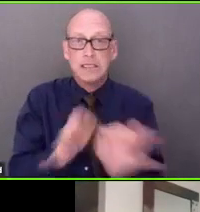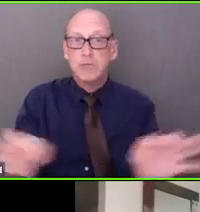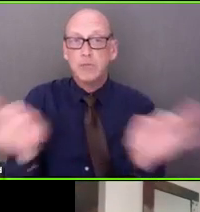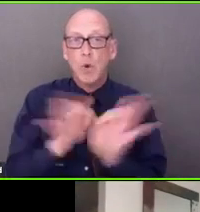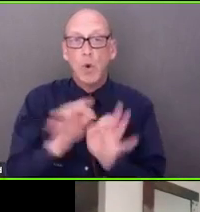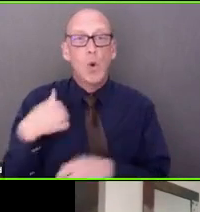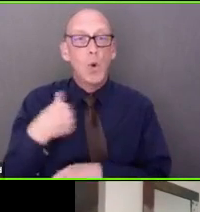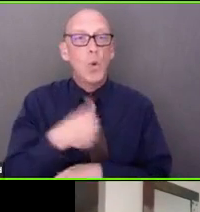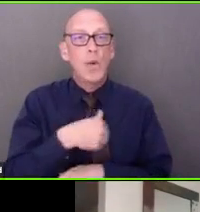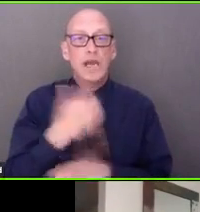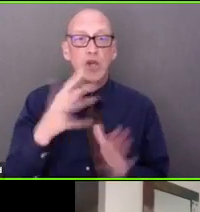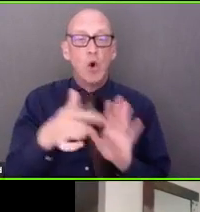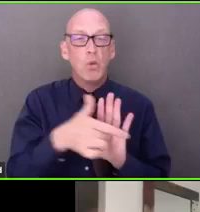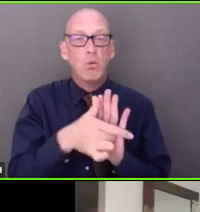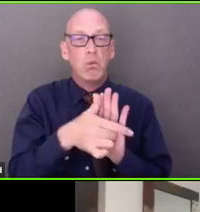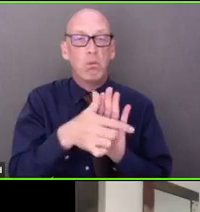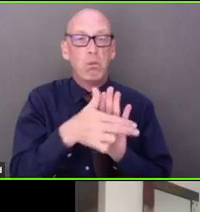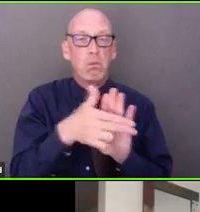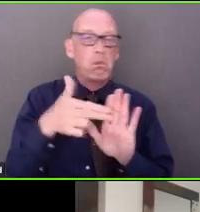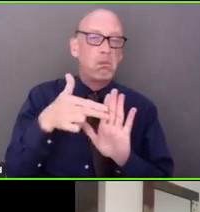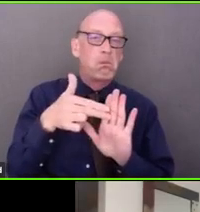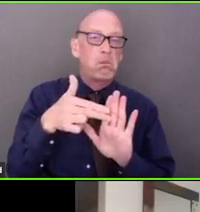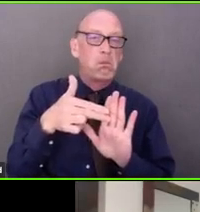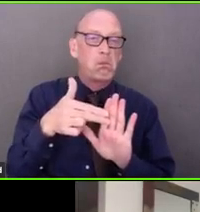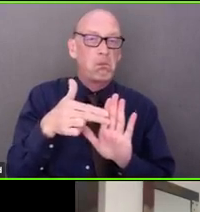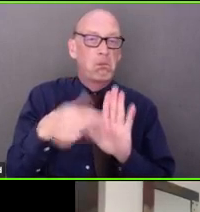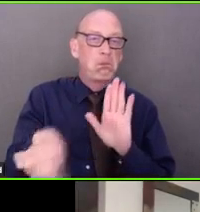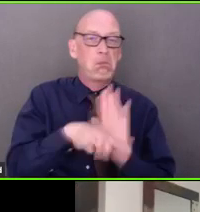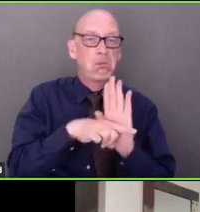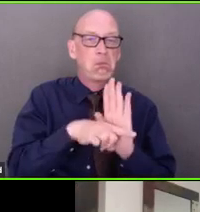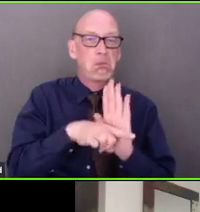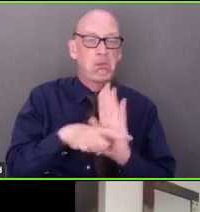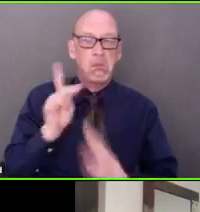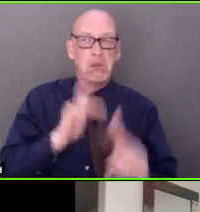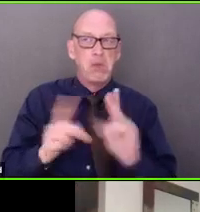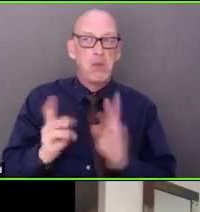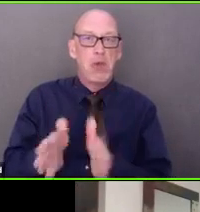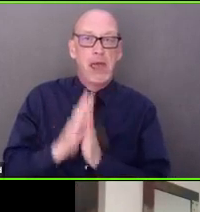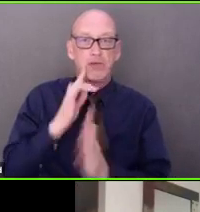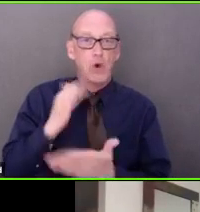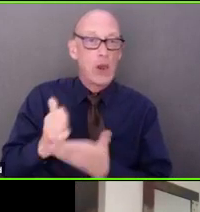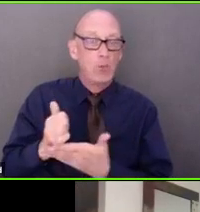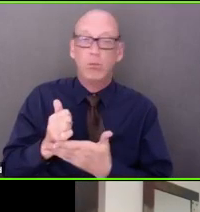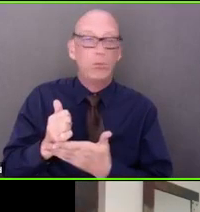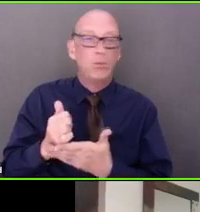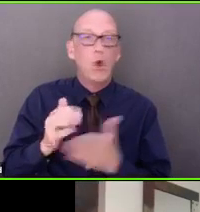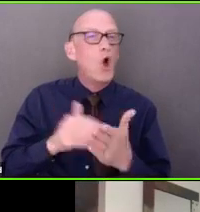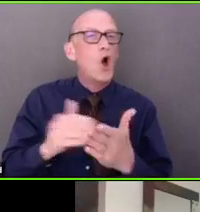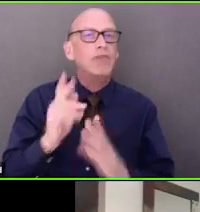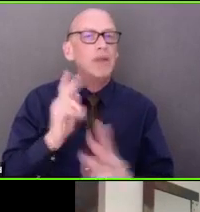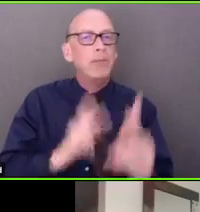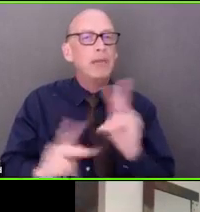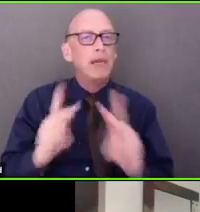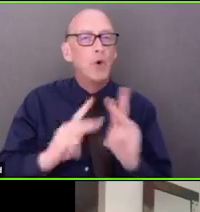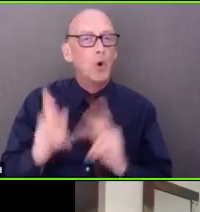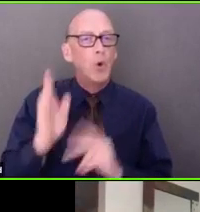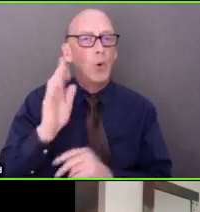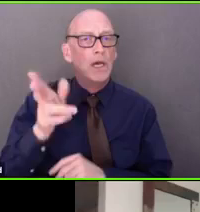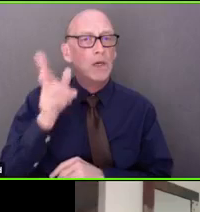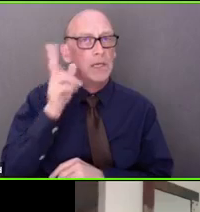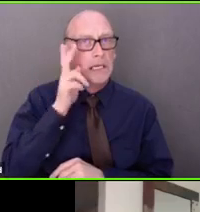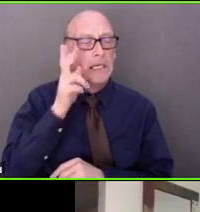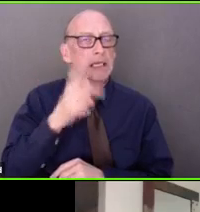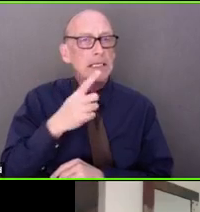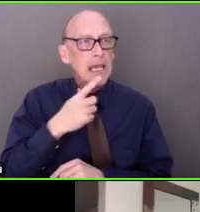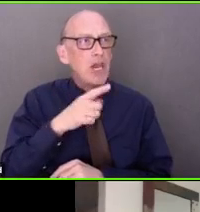don't stigmatize people asking for help. Oftentimes I'll hear people that'll say,